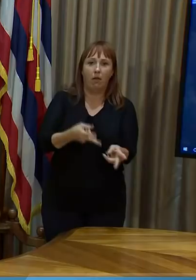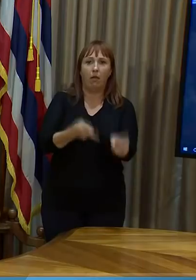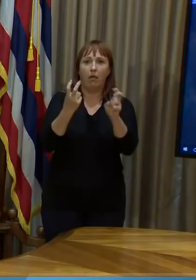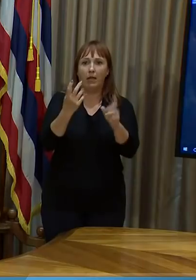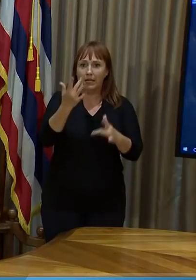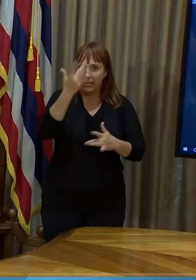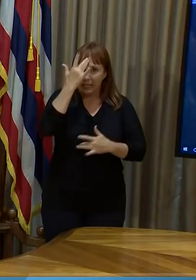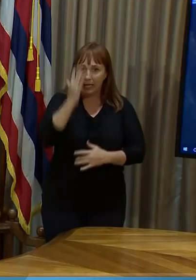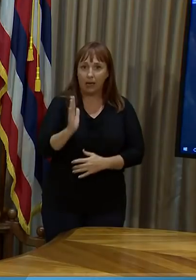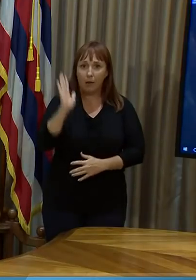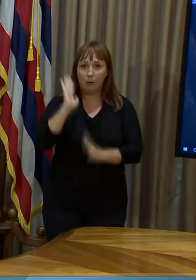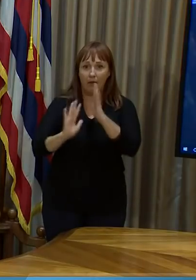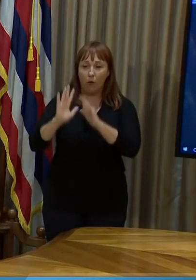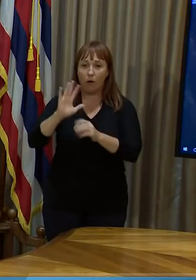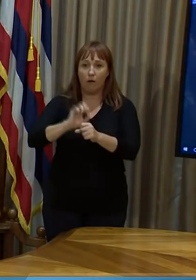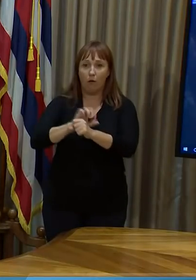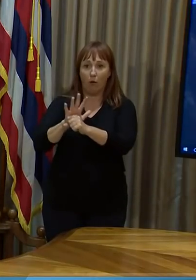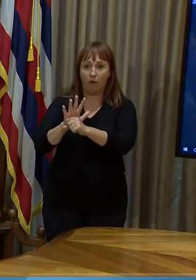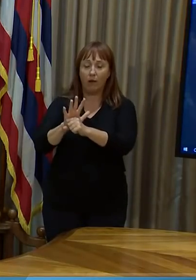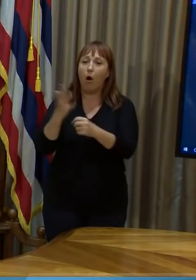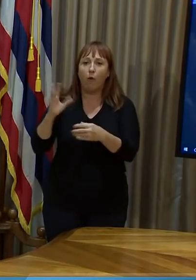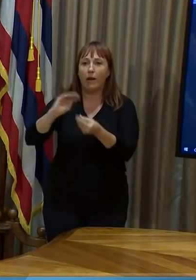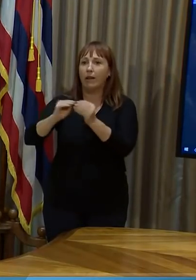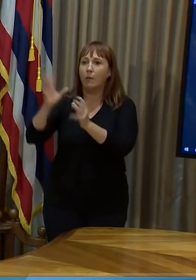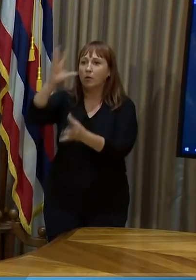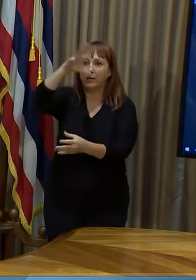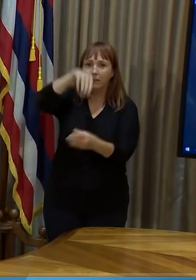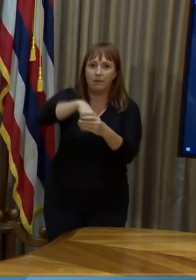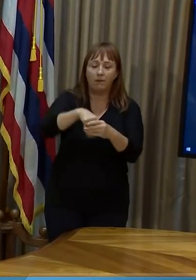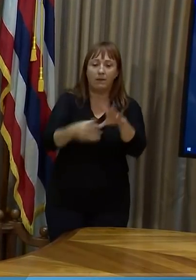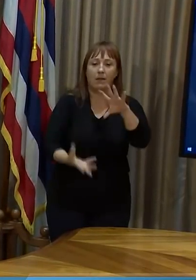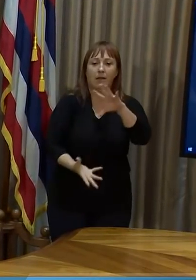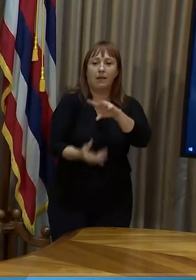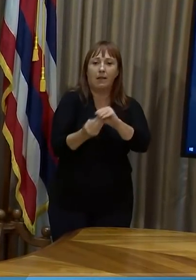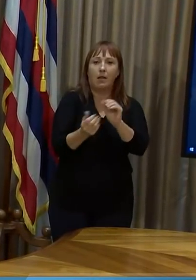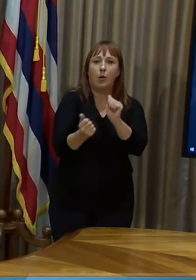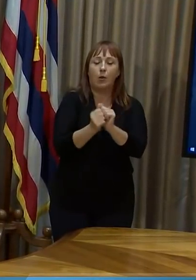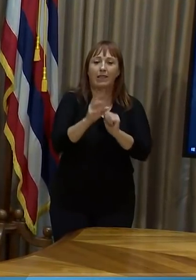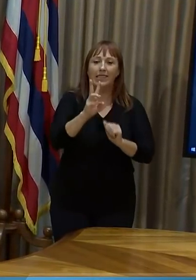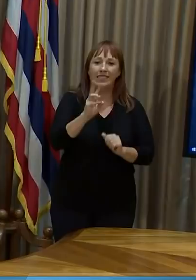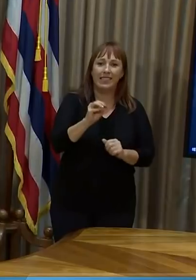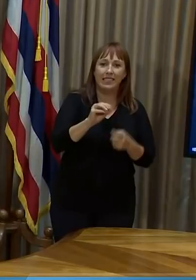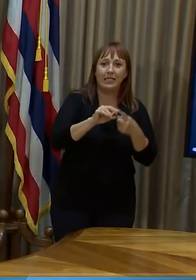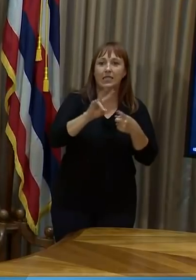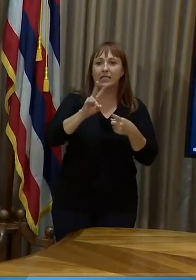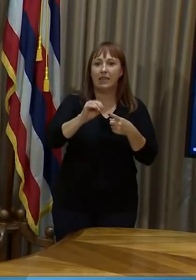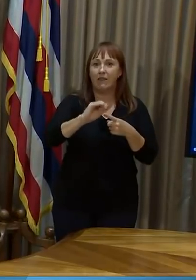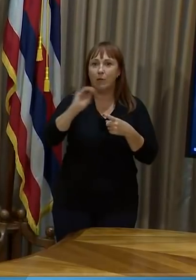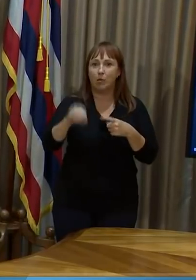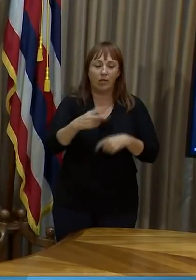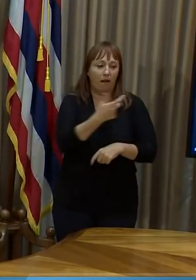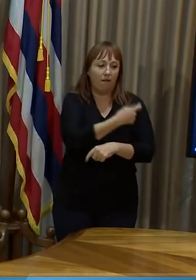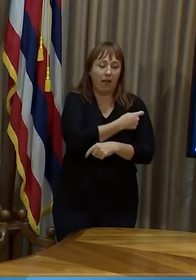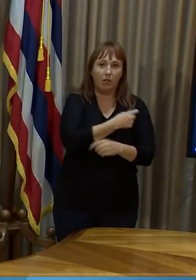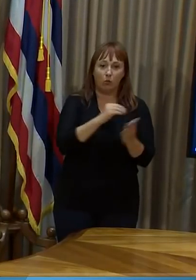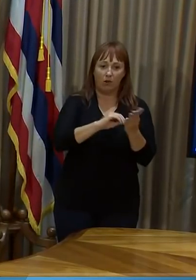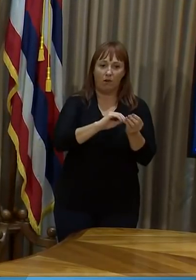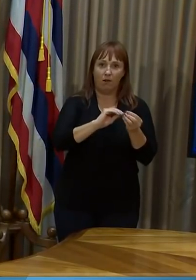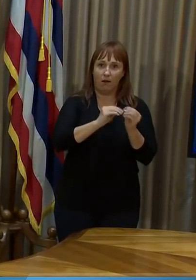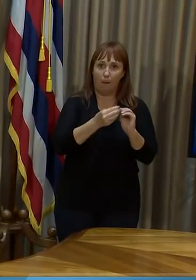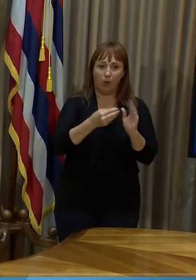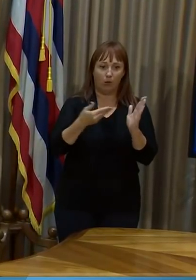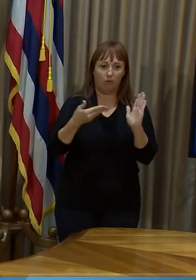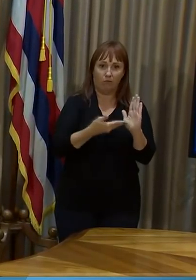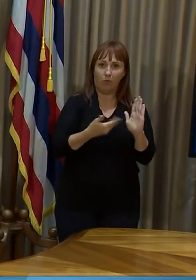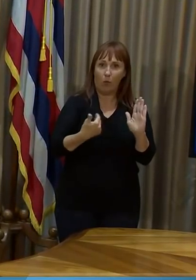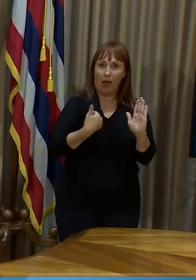factored actually into the 60 and 70% vaccination rates that we already reflect. You know,